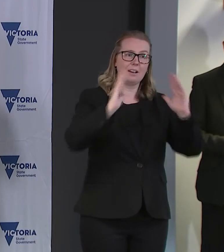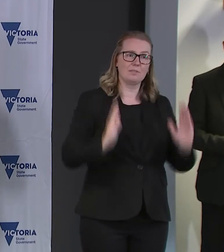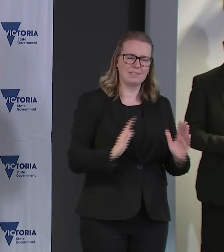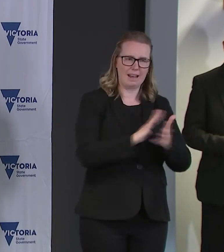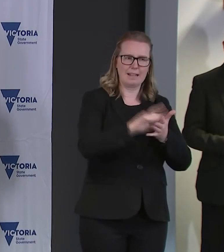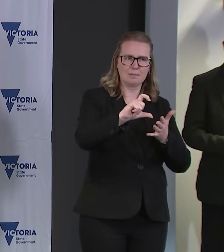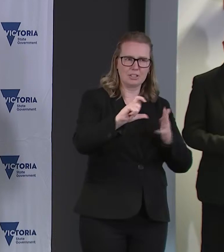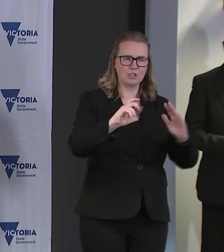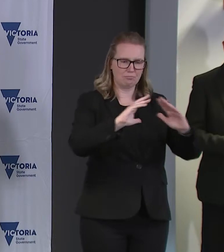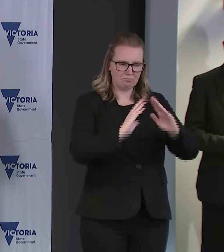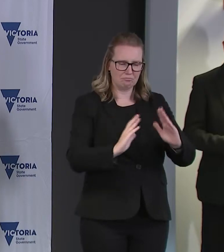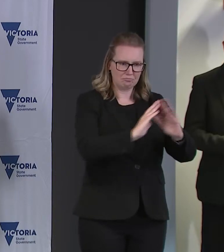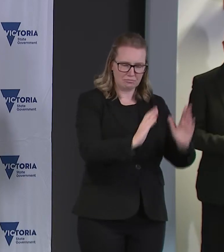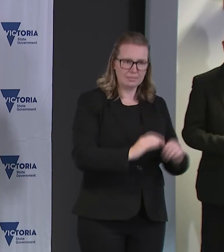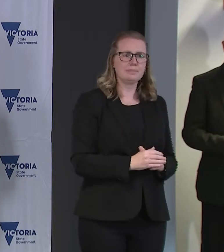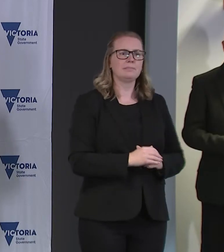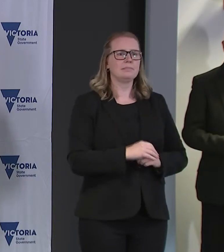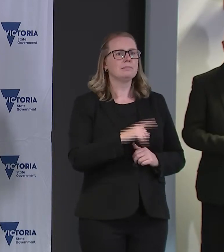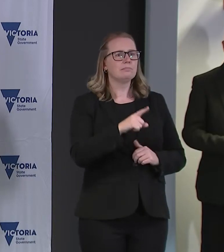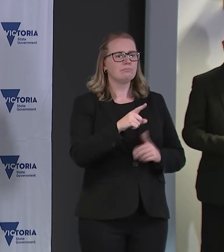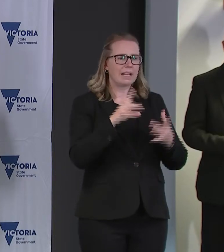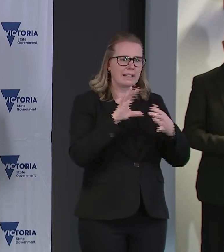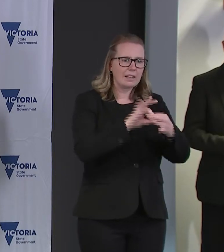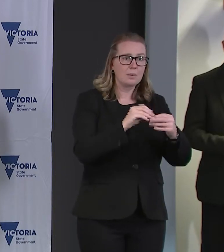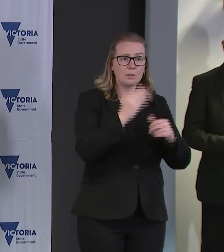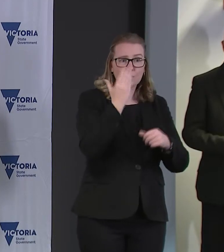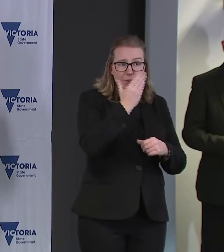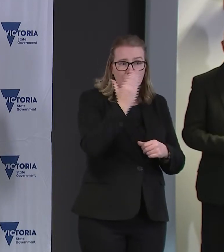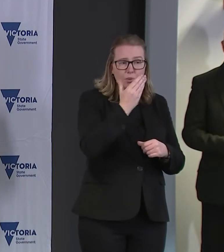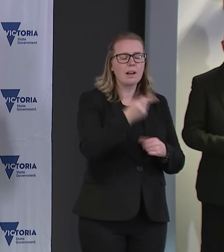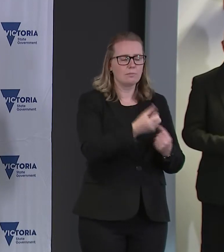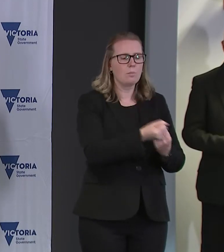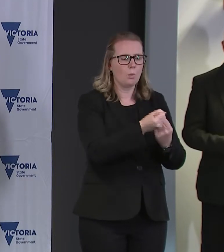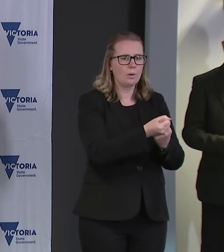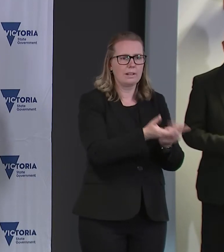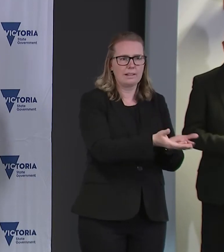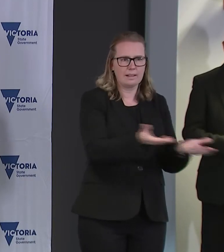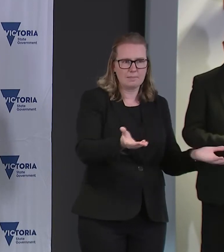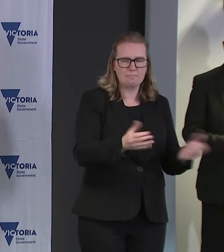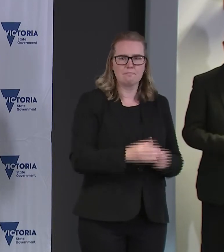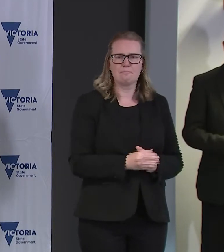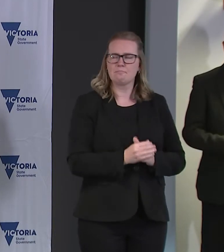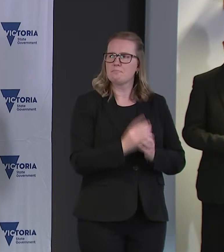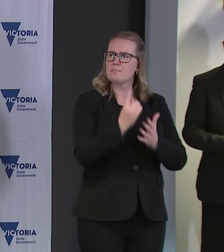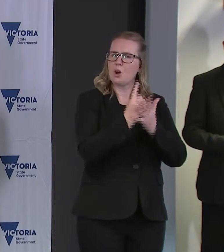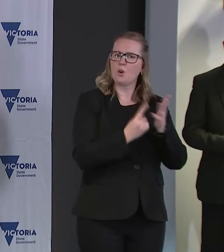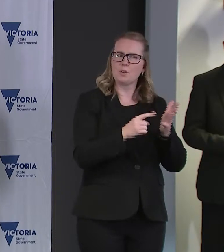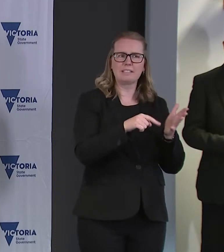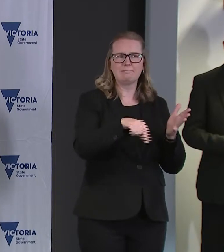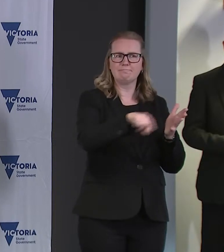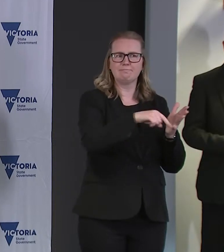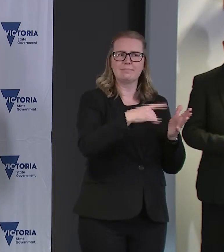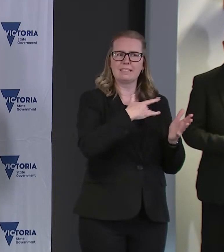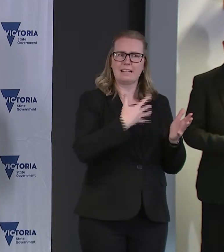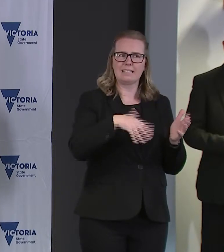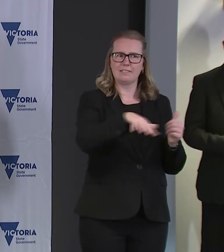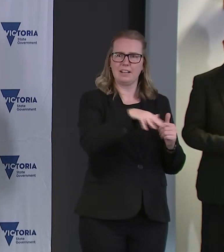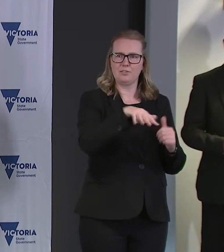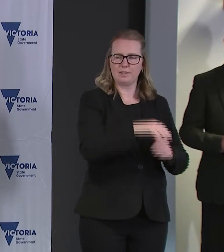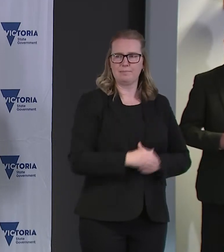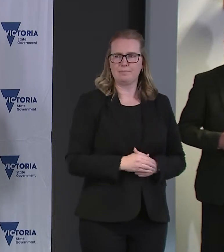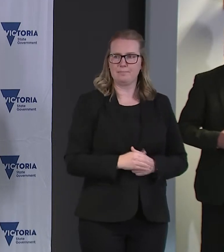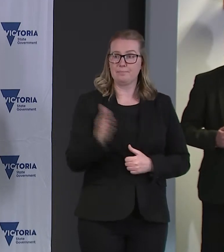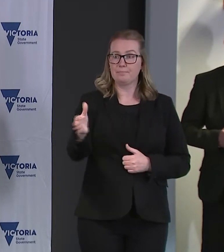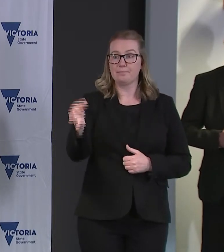contacts via the school, and of course they're being fully supported at this point in time. But that's the only peripheral connection we have at this point. Jerome, how are you feeling at this point?